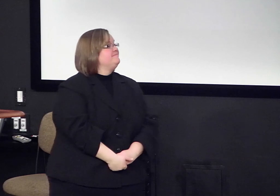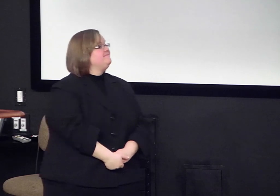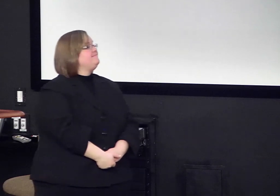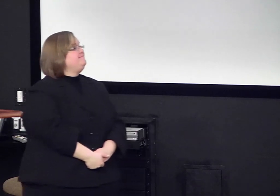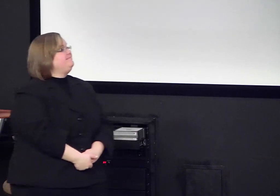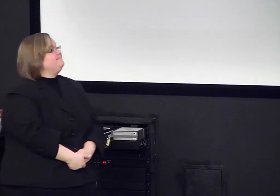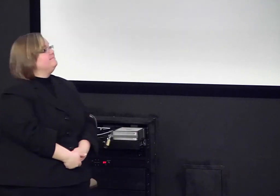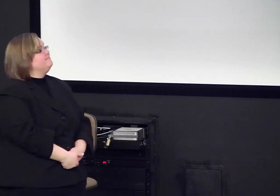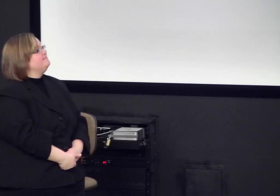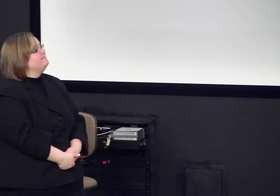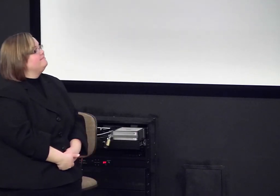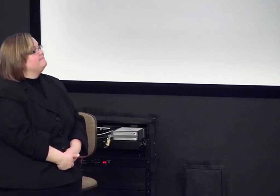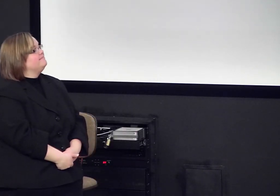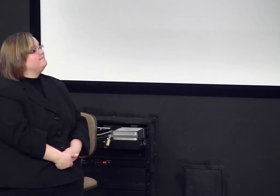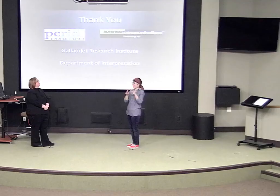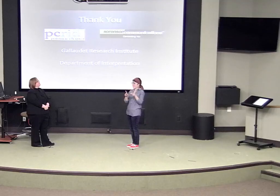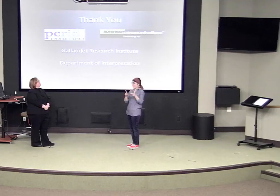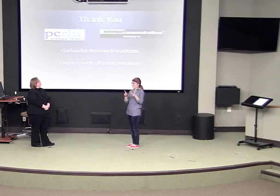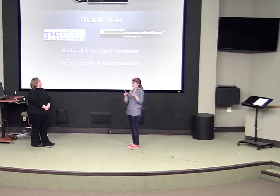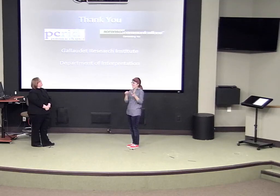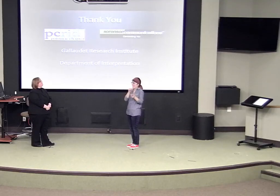notice that there's more rapport building with deaf callers.